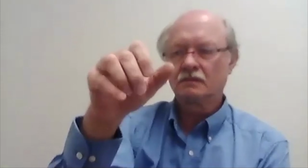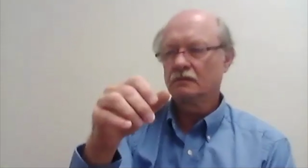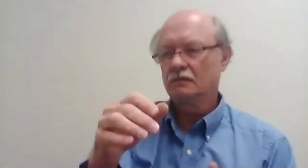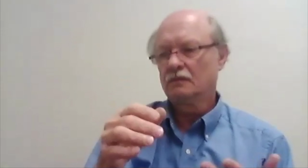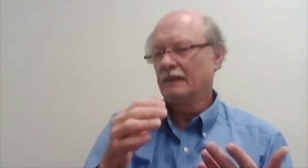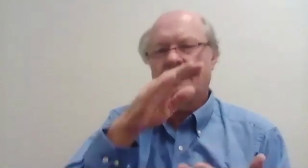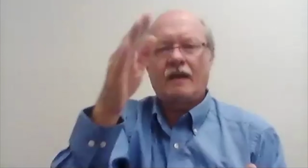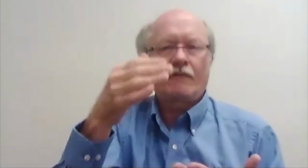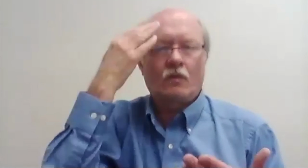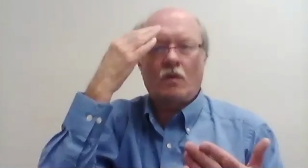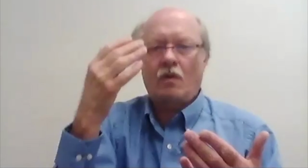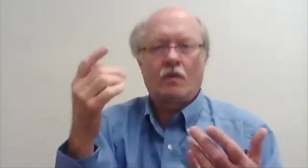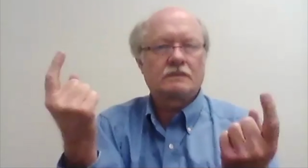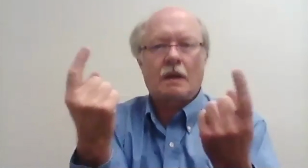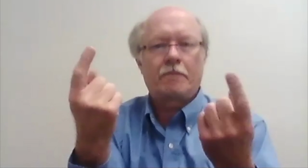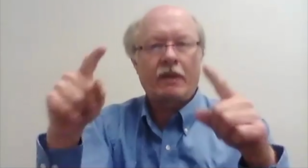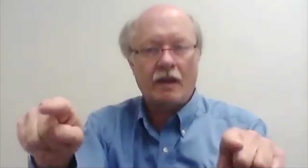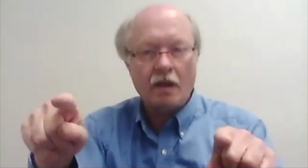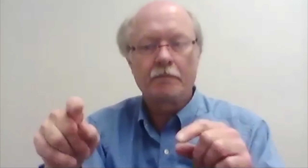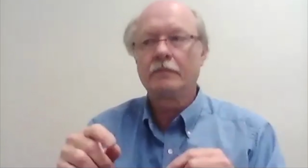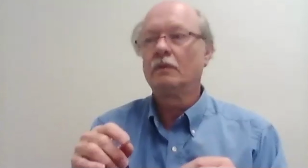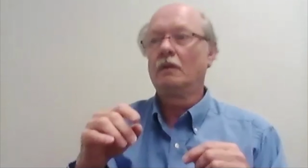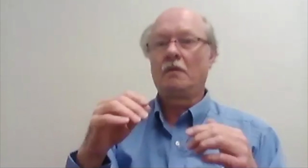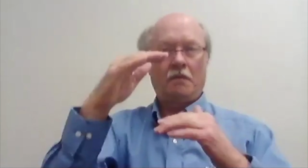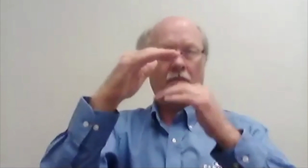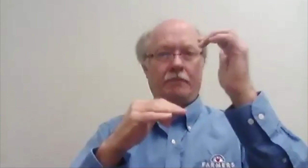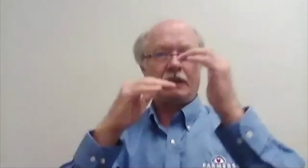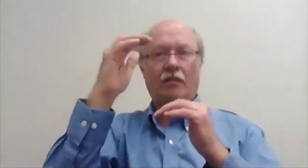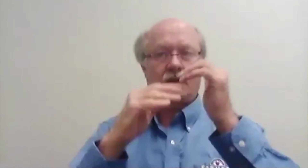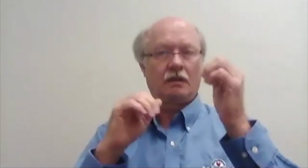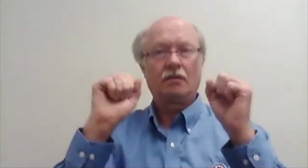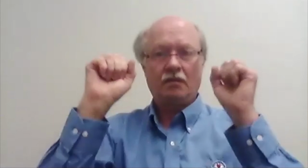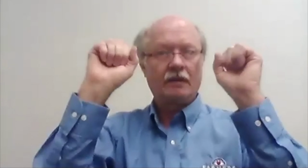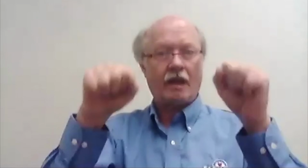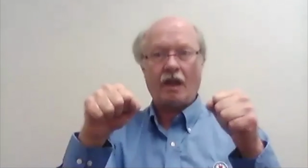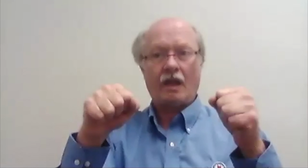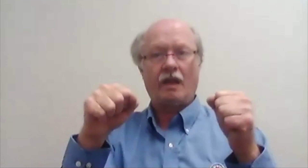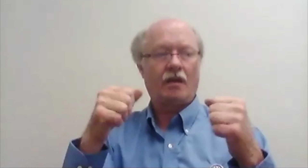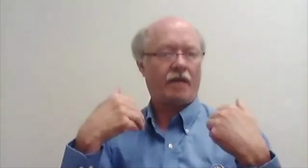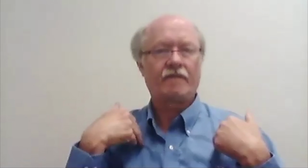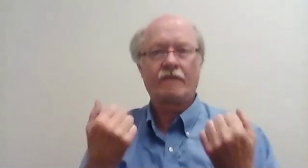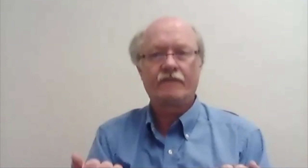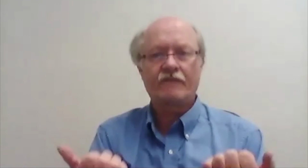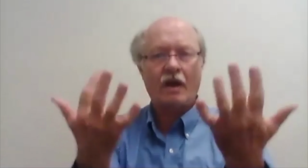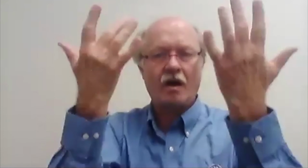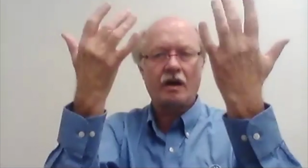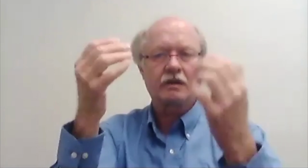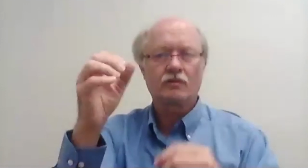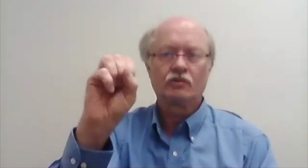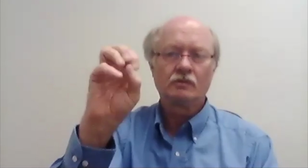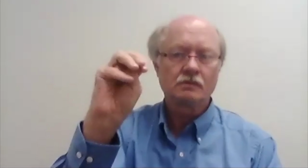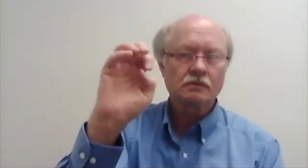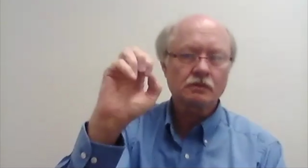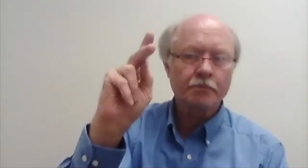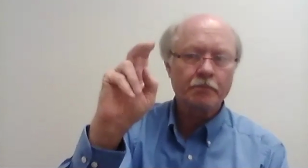The building could catch fire, there could be some smoke damage, maybe some wind damage.